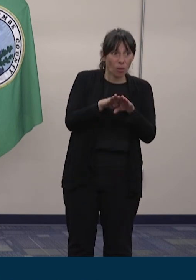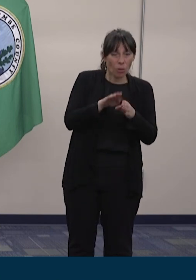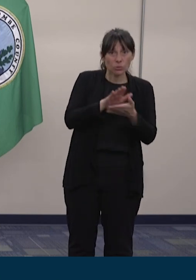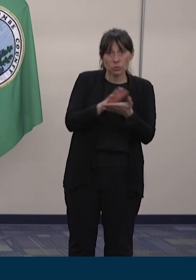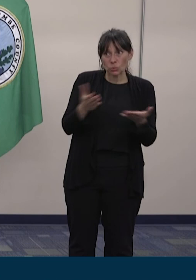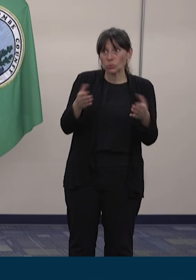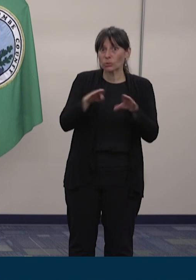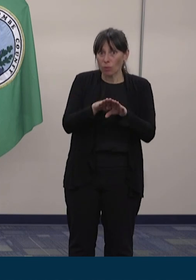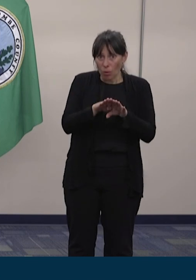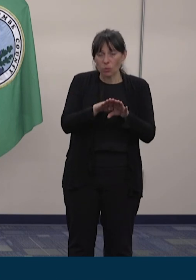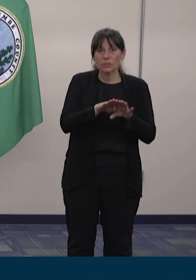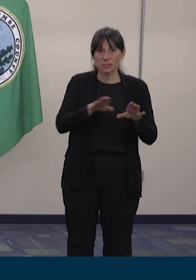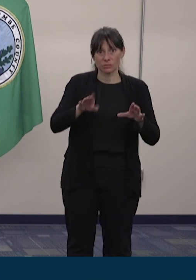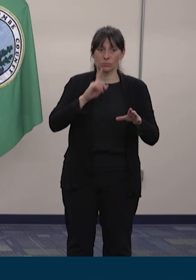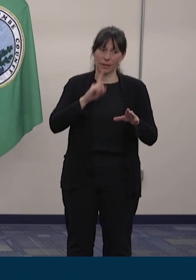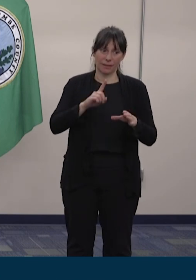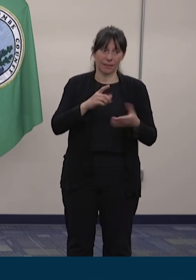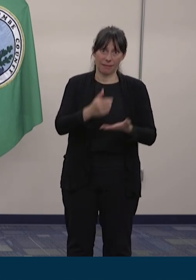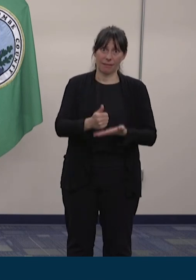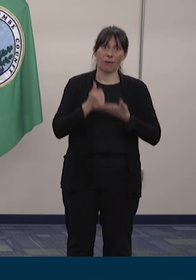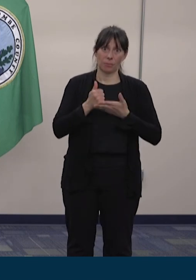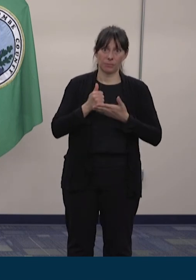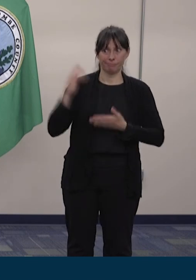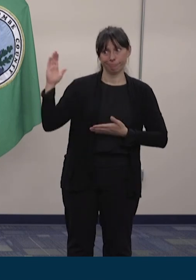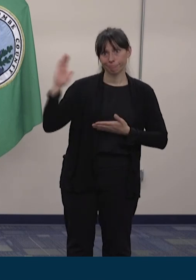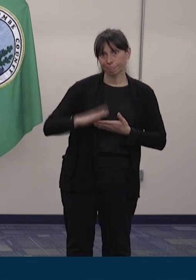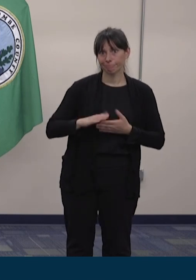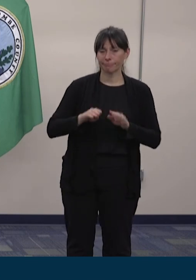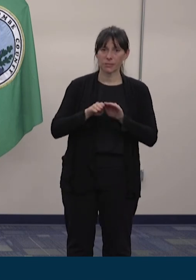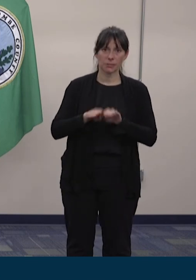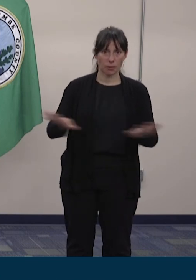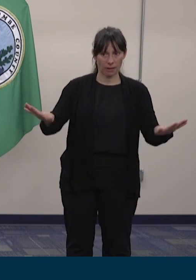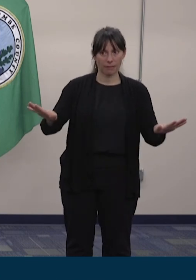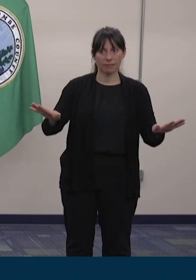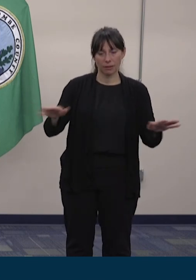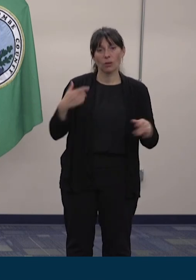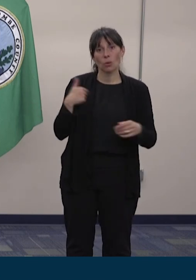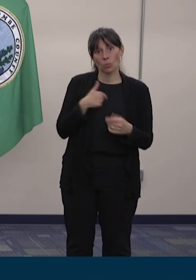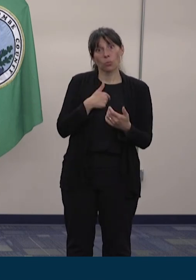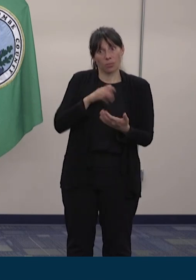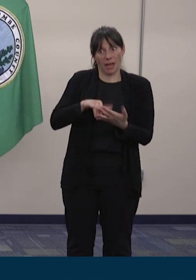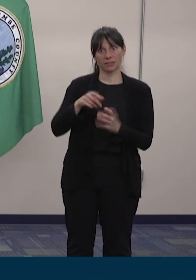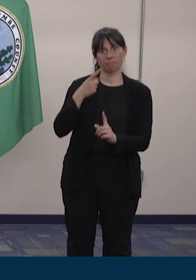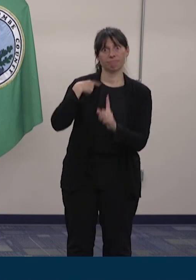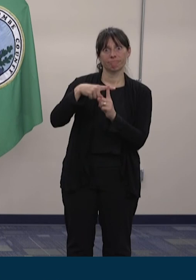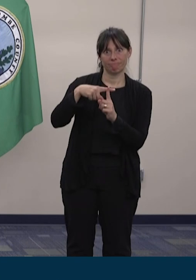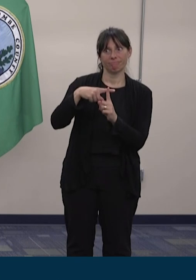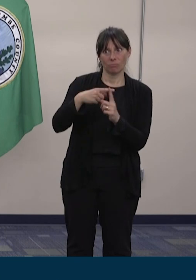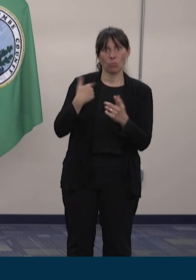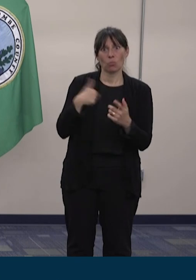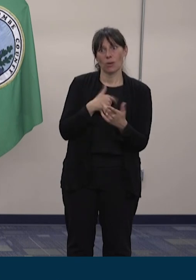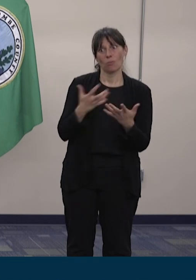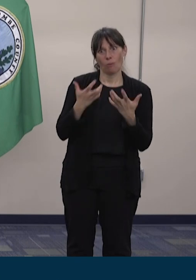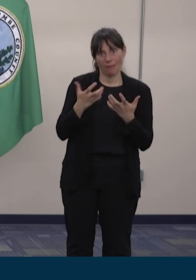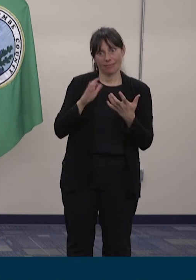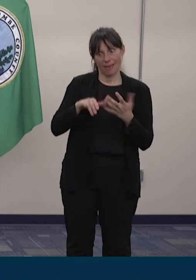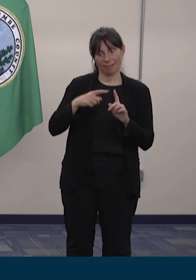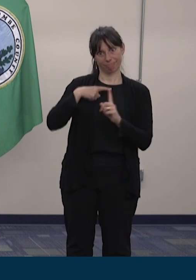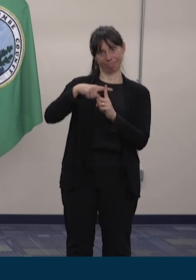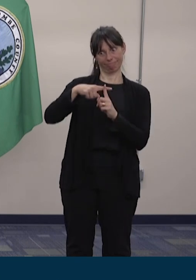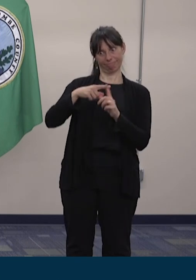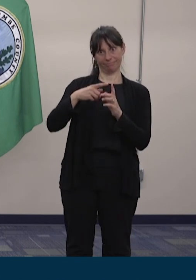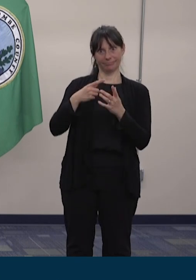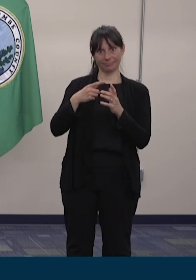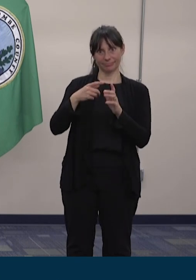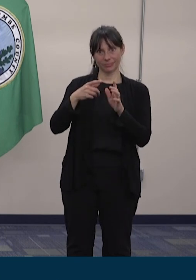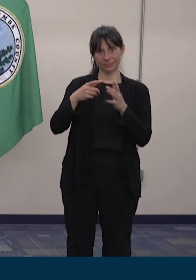are working to slow positivo the spread en of el, COVID-19. un resultado We want to positivo see those y positive queremos results que continue and not go to estos waste. resultados positivos In